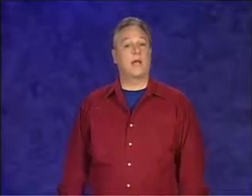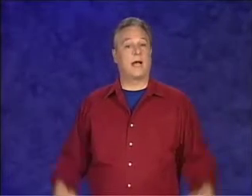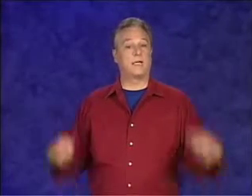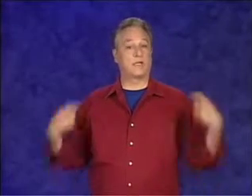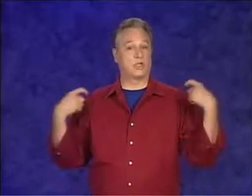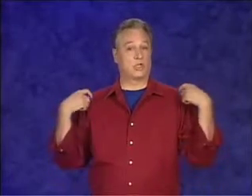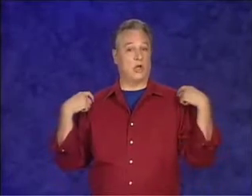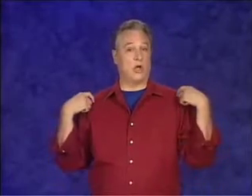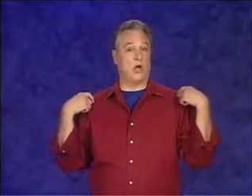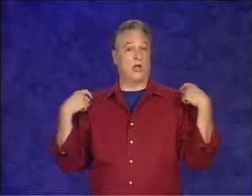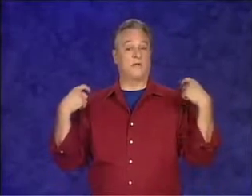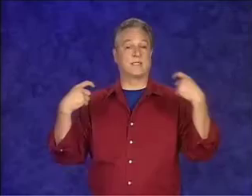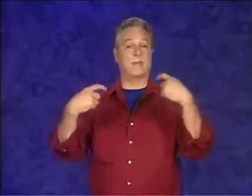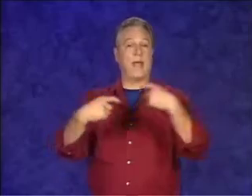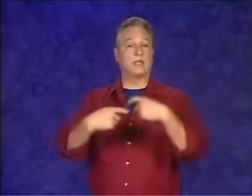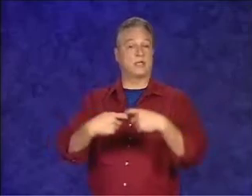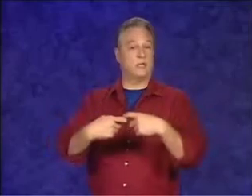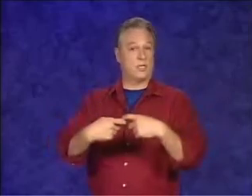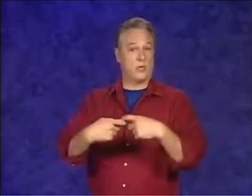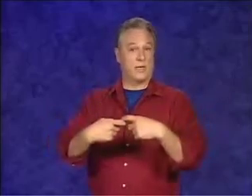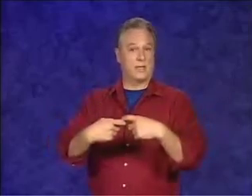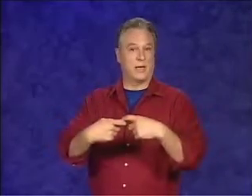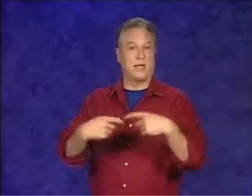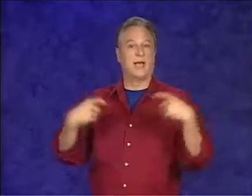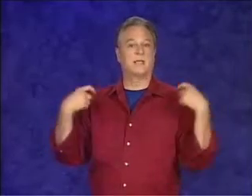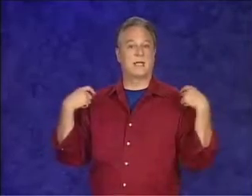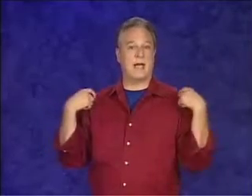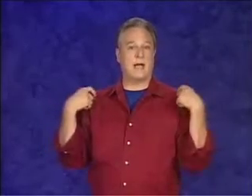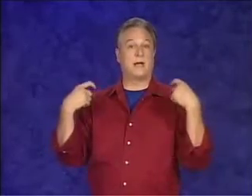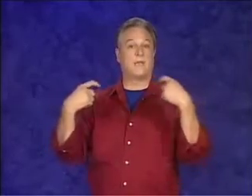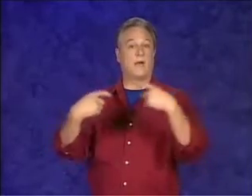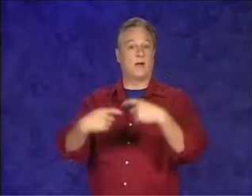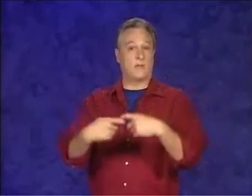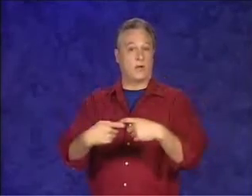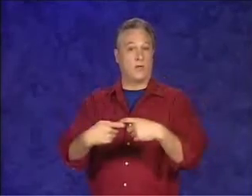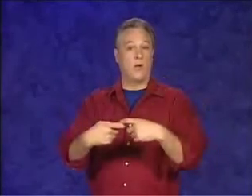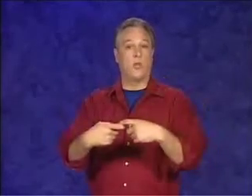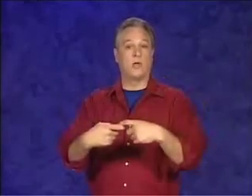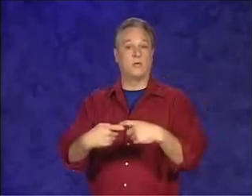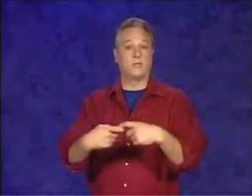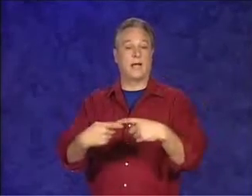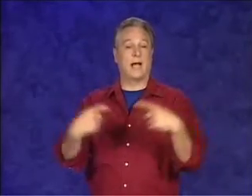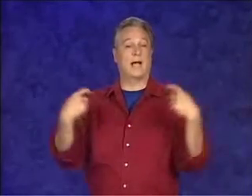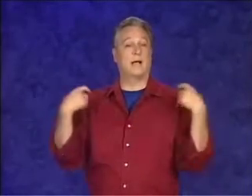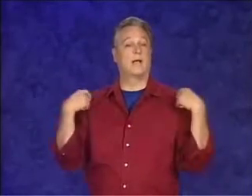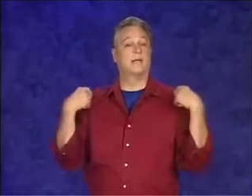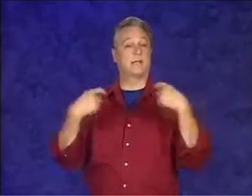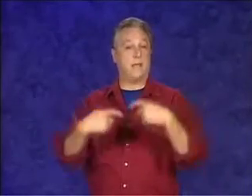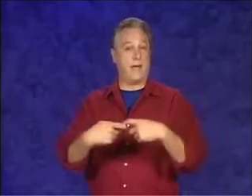Visualize the shawl of a Spanish señorita tied in front of you when you sign